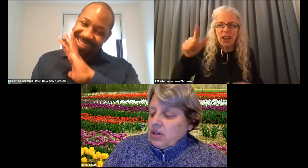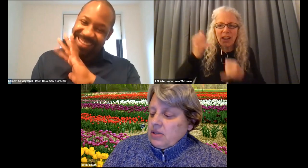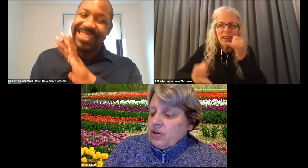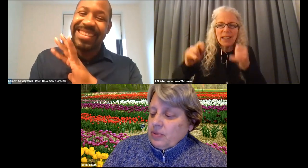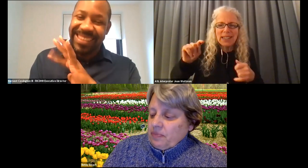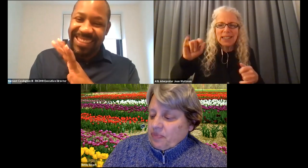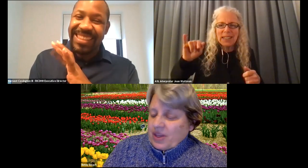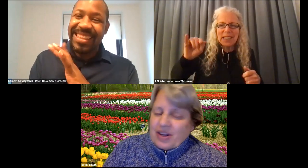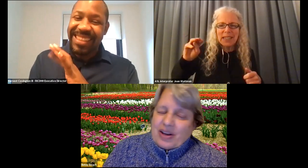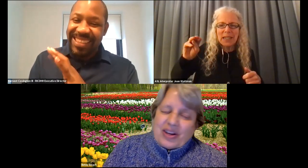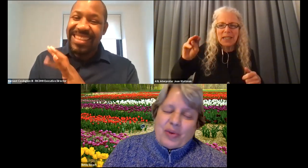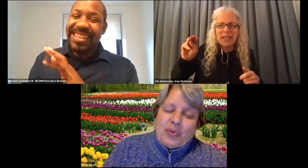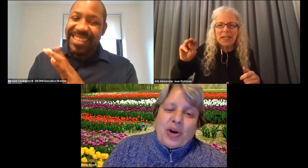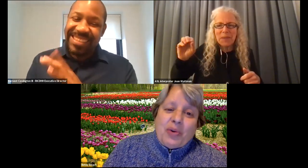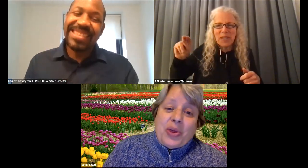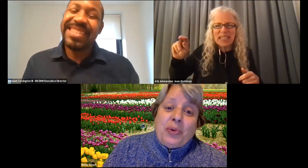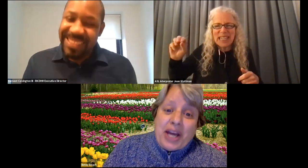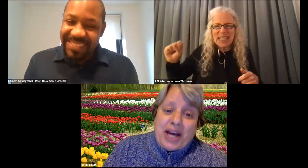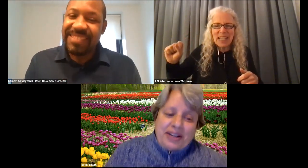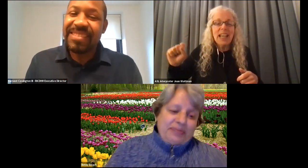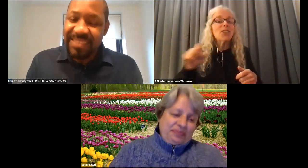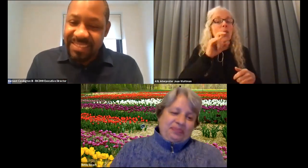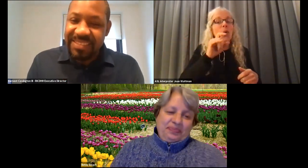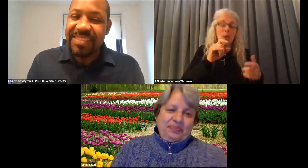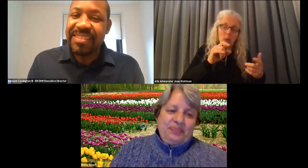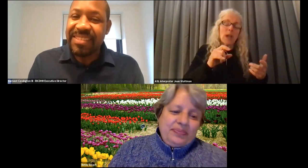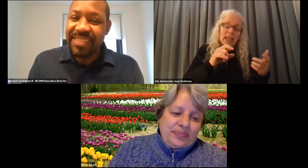So, you know, we'll go with who we got.